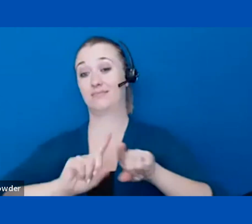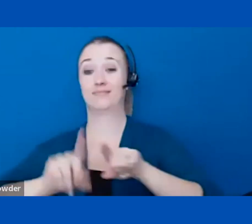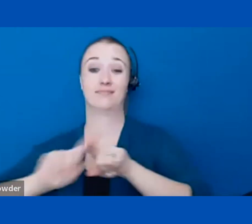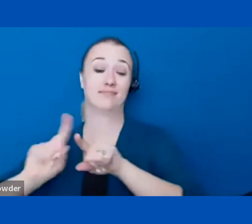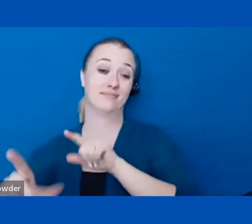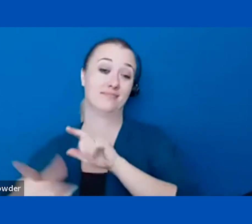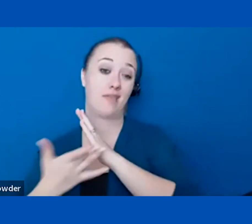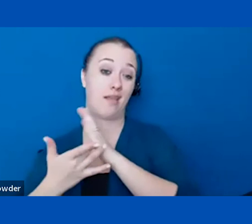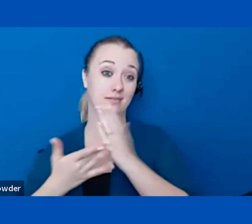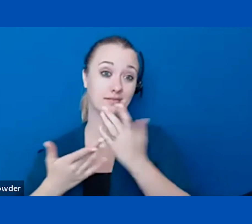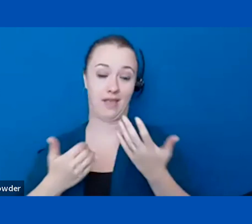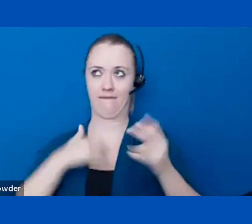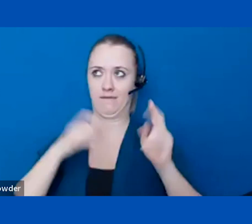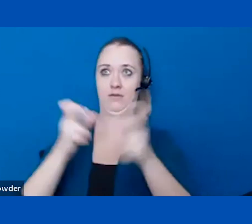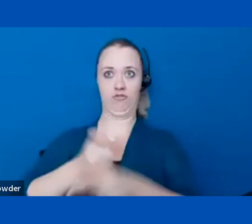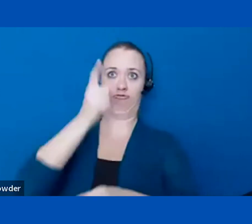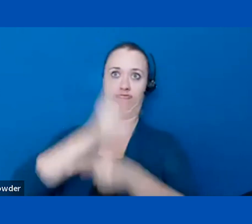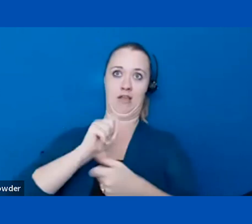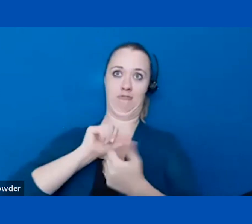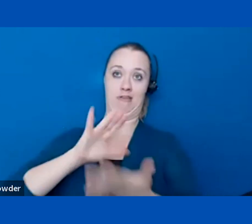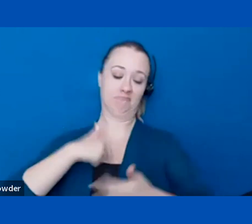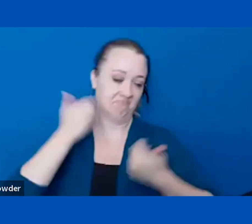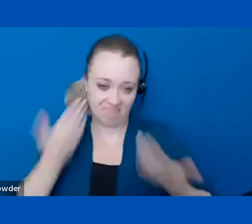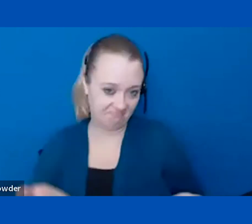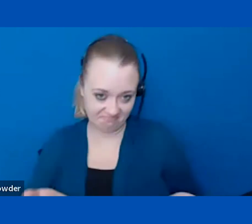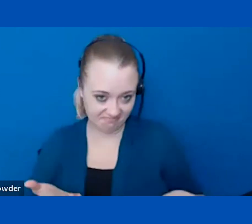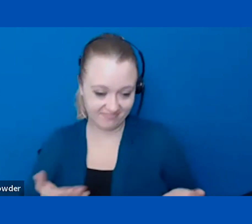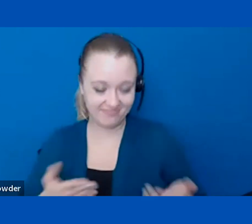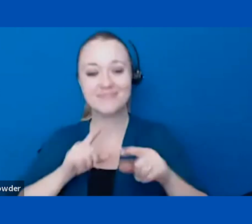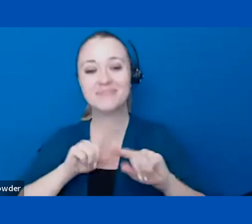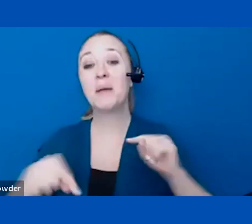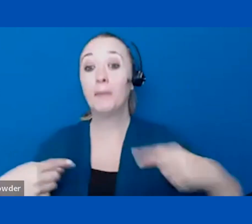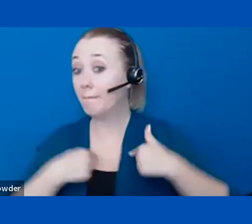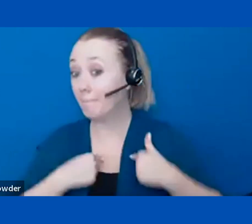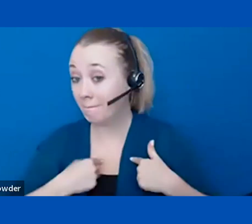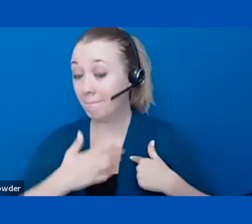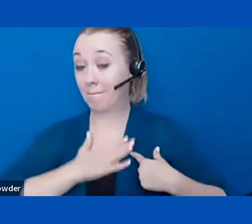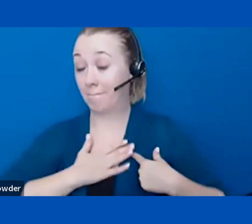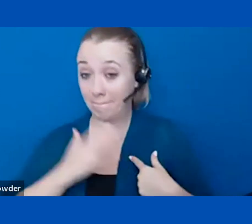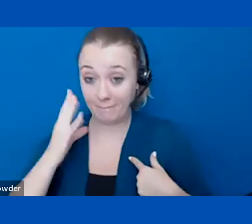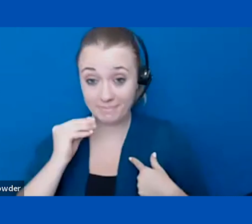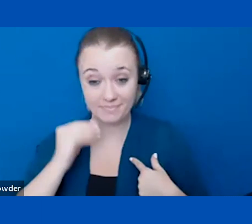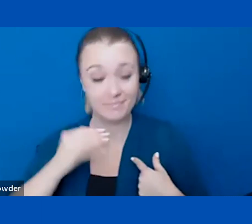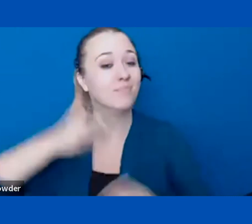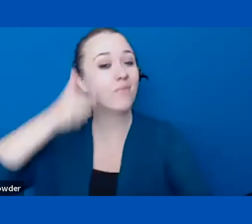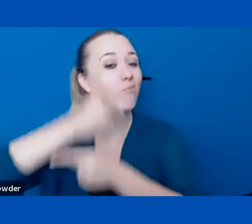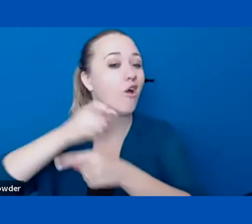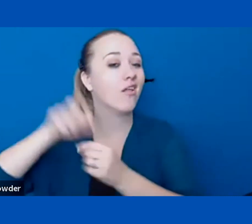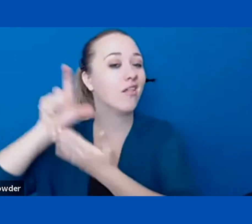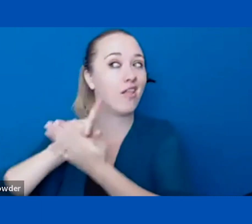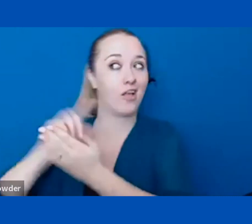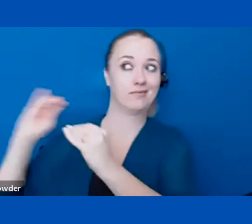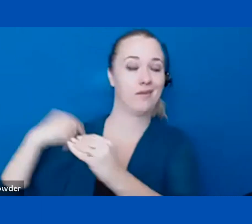like a proper way of doing that. But for instance, for me, my brother-in-law taught me how to shave,